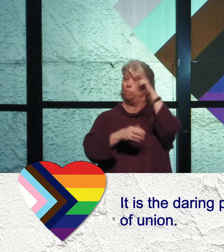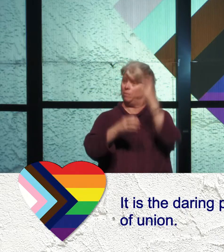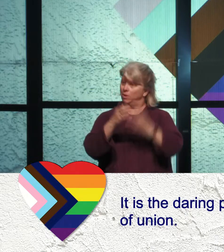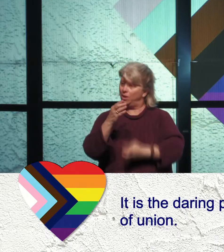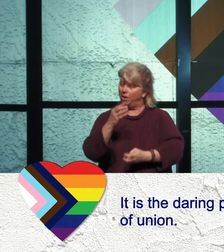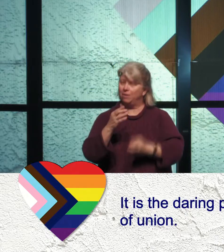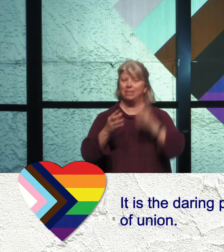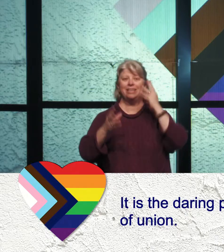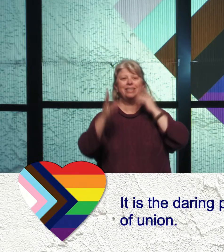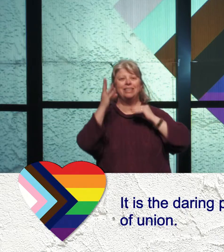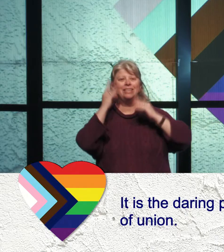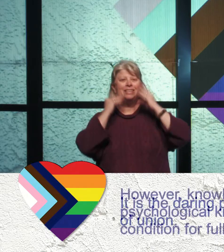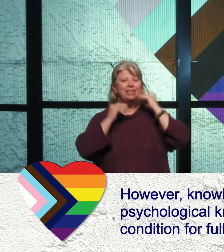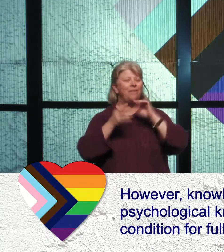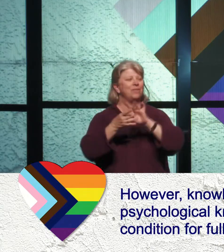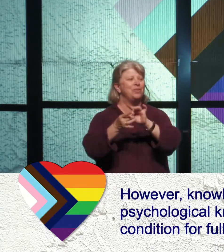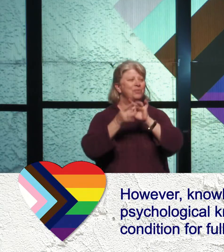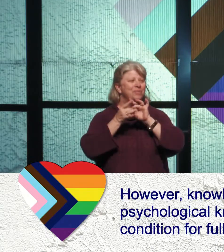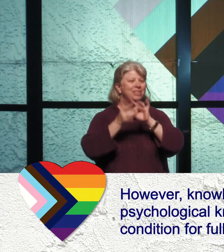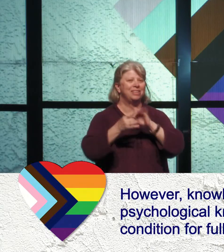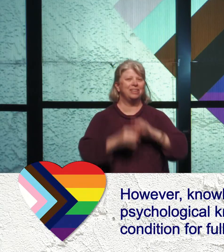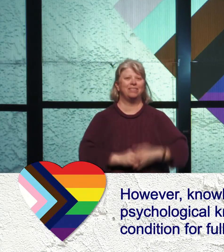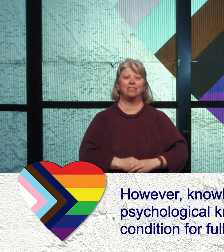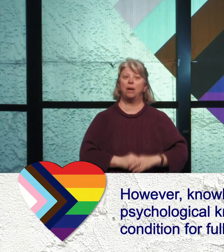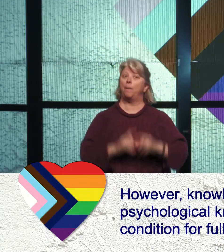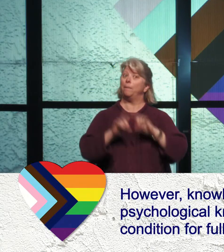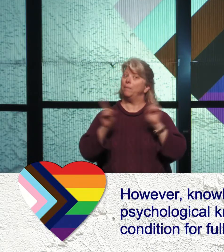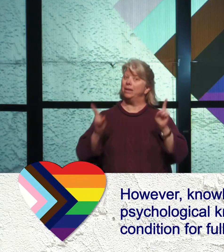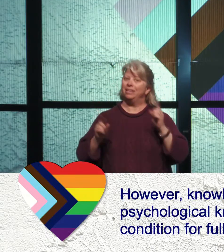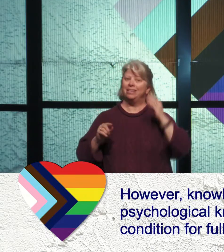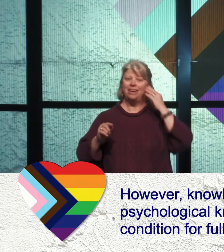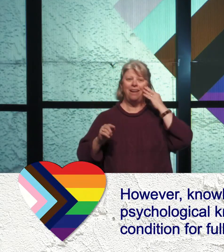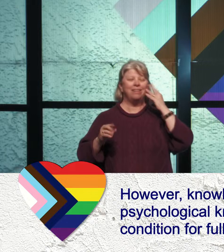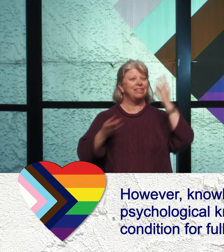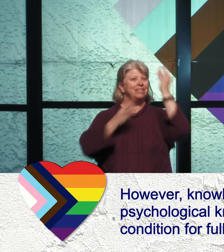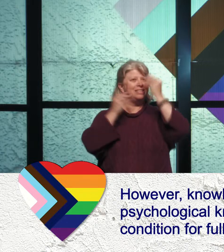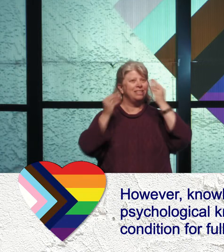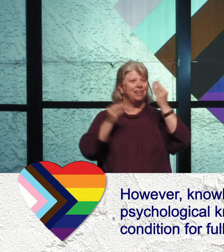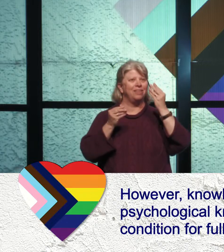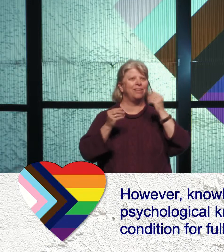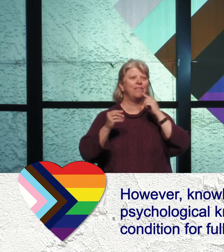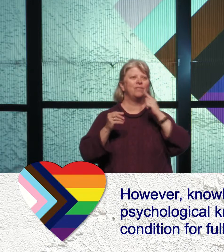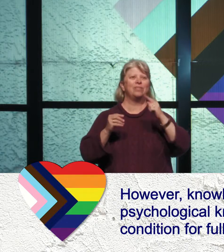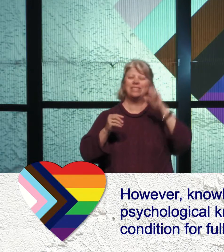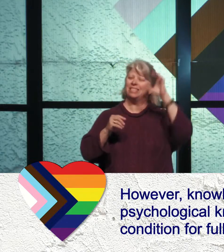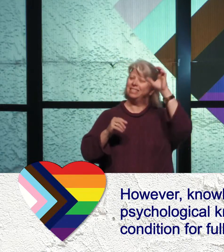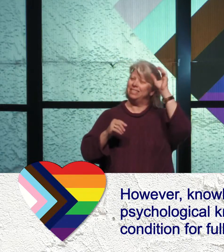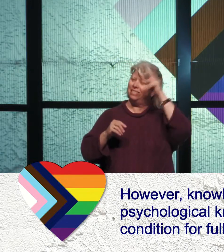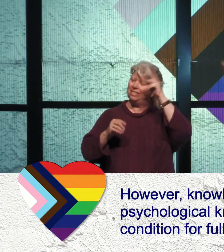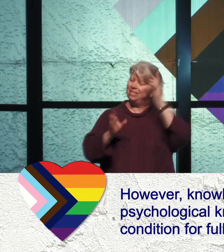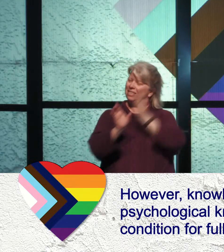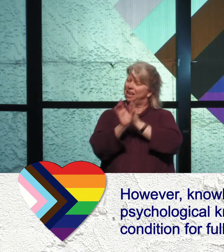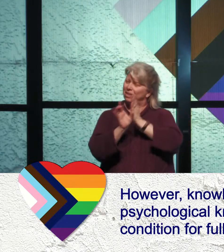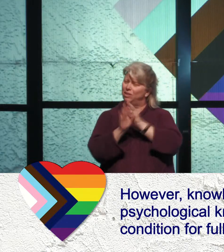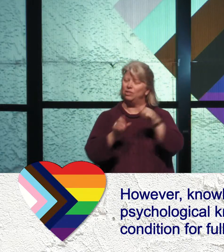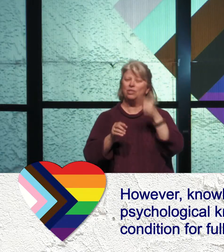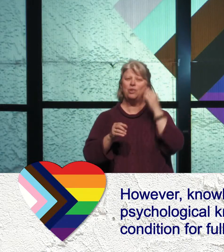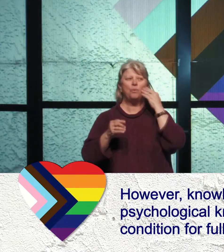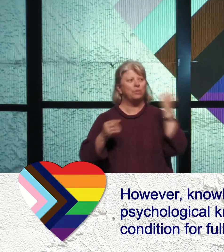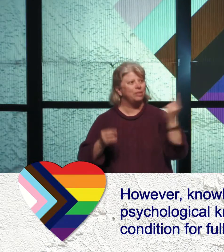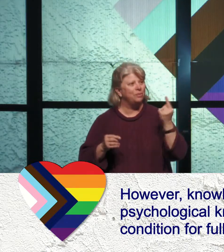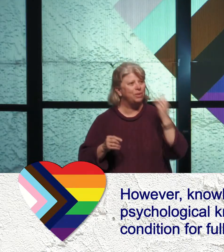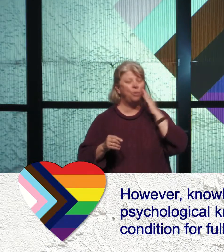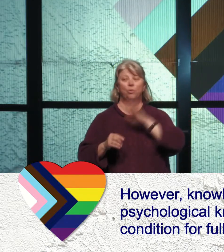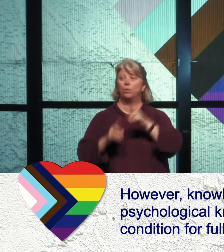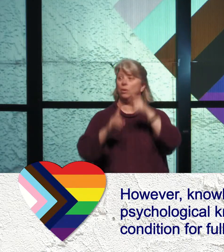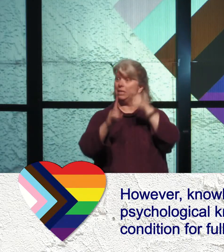in the experience of union. However, knowledge and thought, in other words, psychological knowledge, just knowing someone, knowing